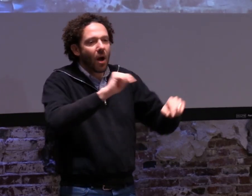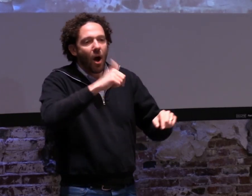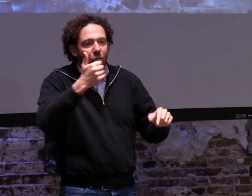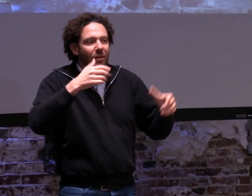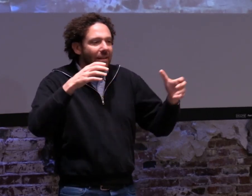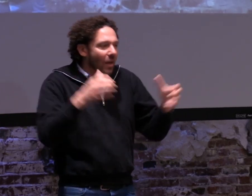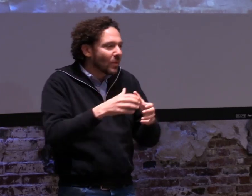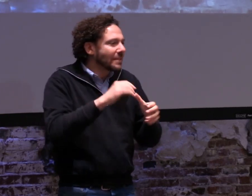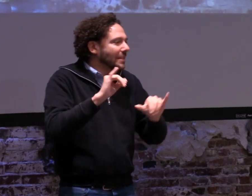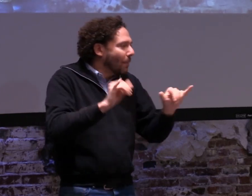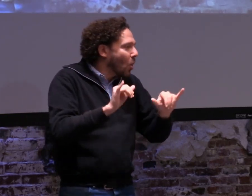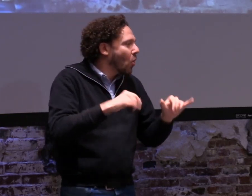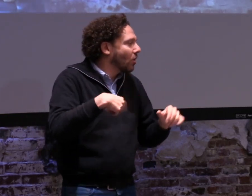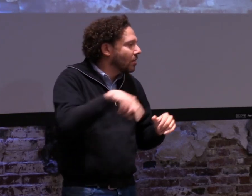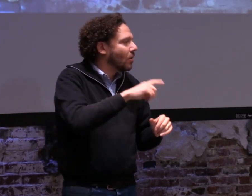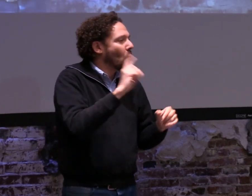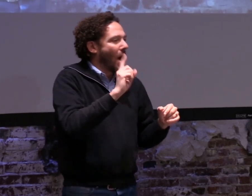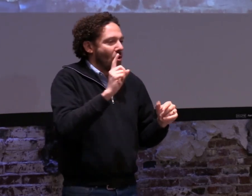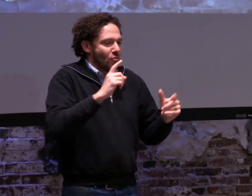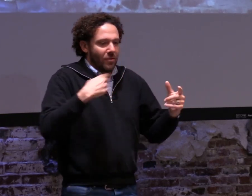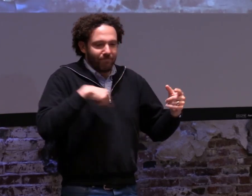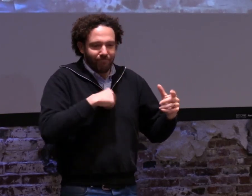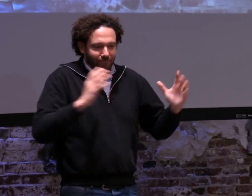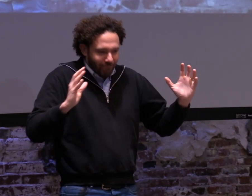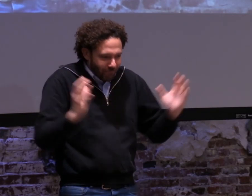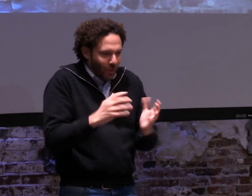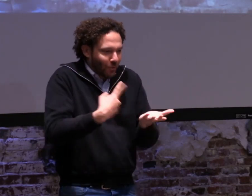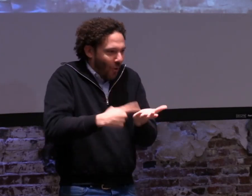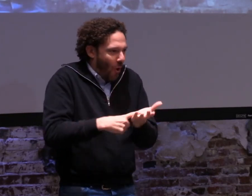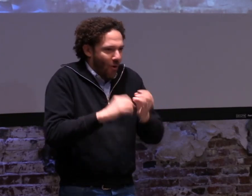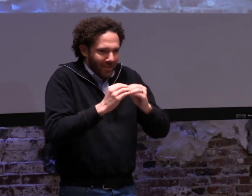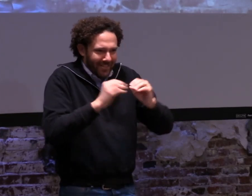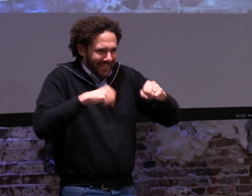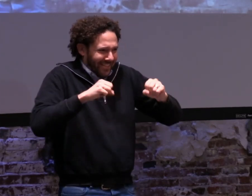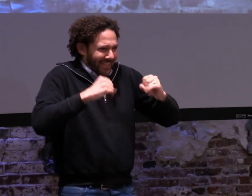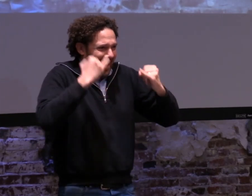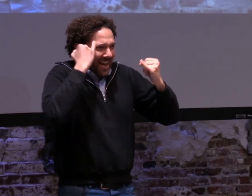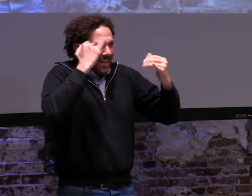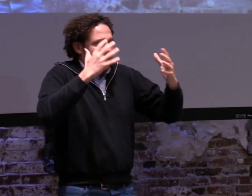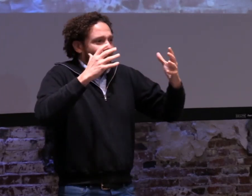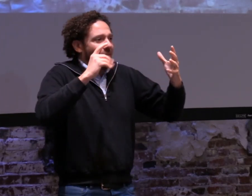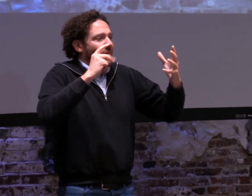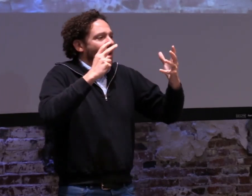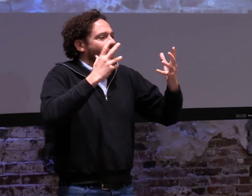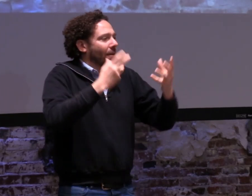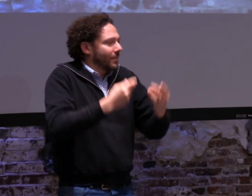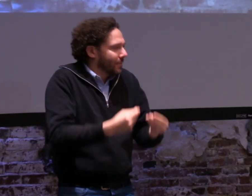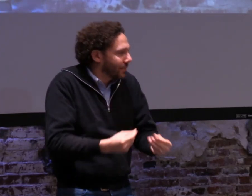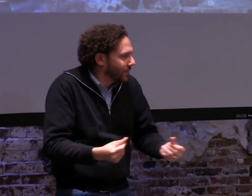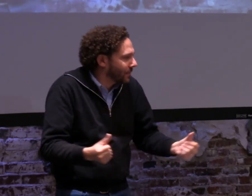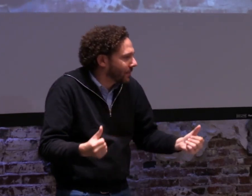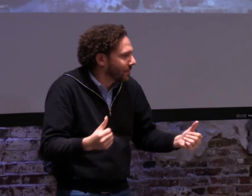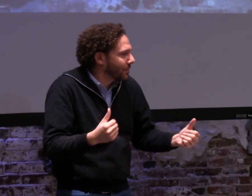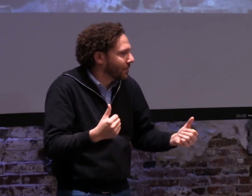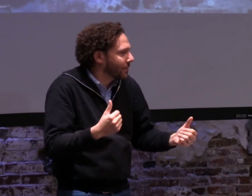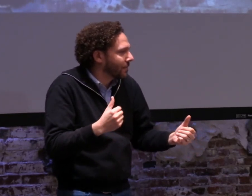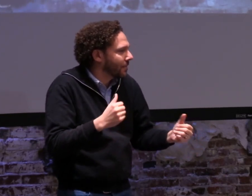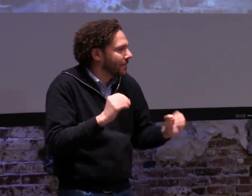Now, I've gone to other events and gatherings similar to this, where we've had little forums, we discussed these things, and then